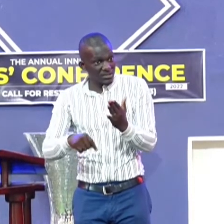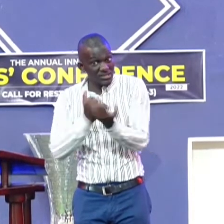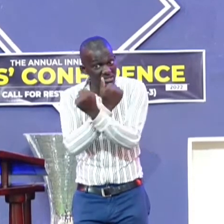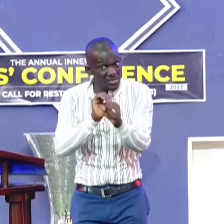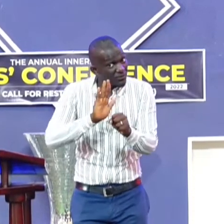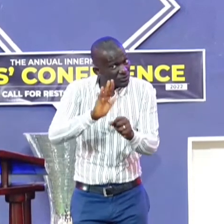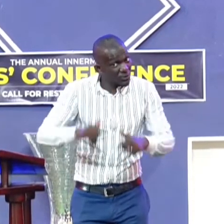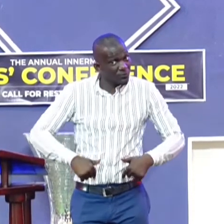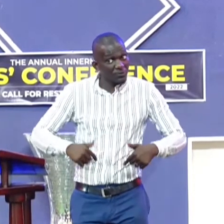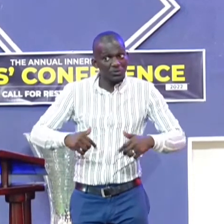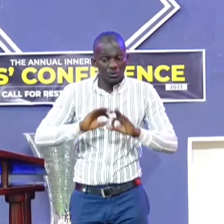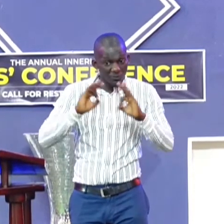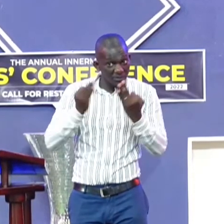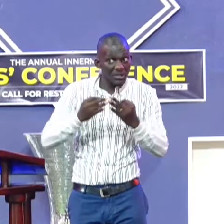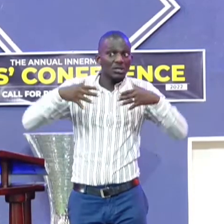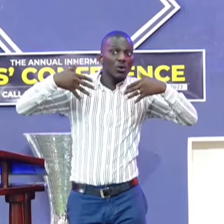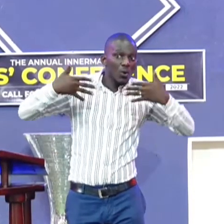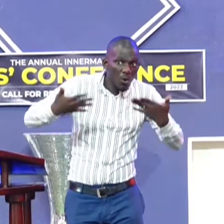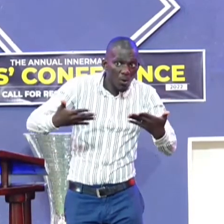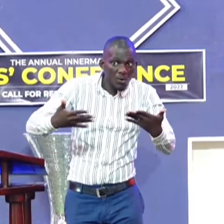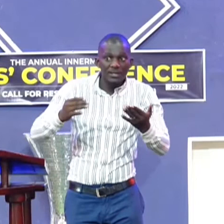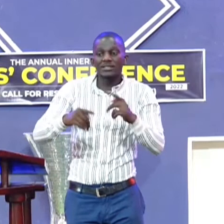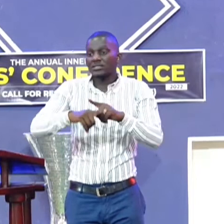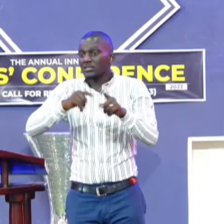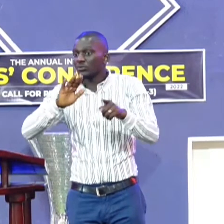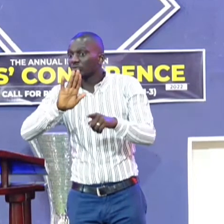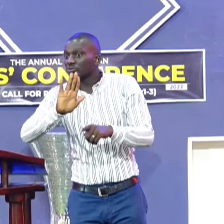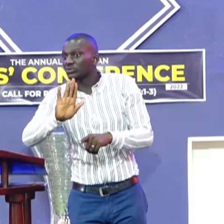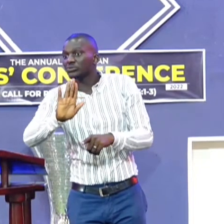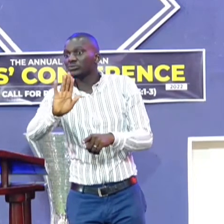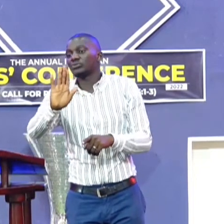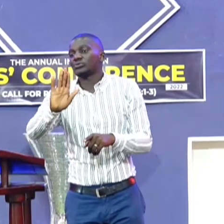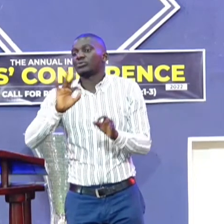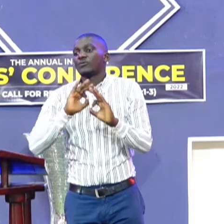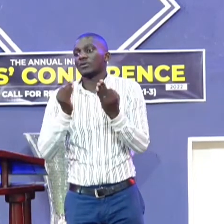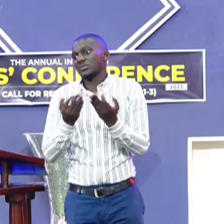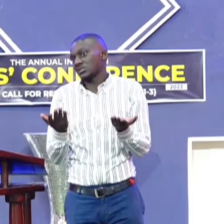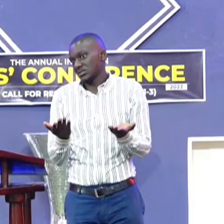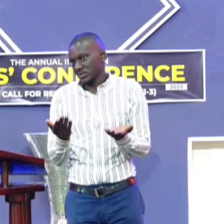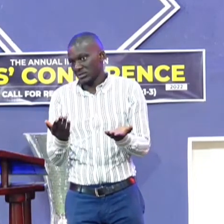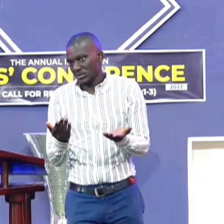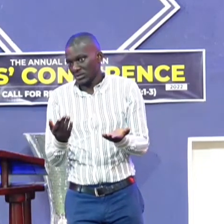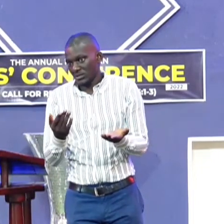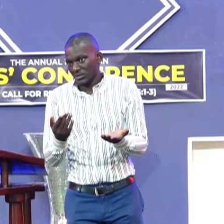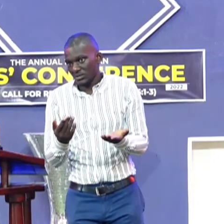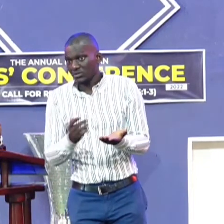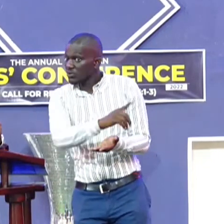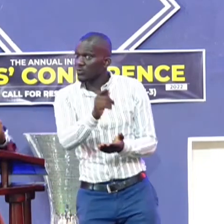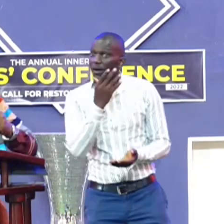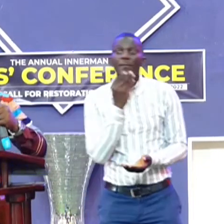either kill your family or it will help your family survive. As